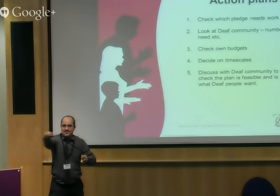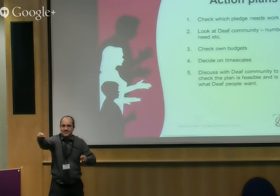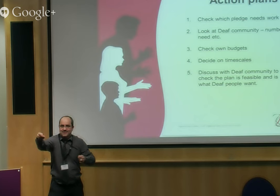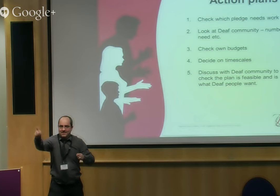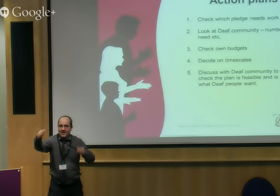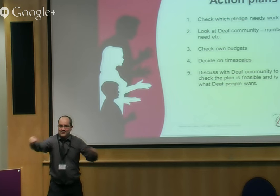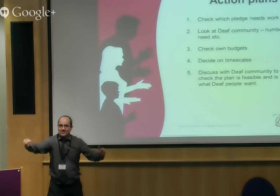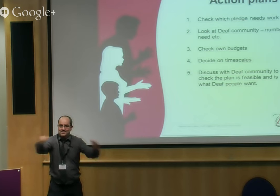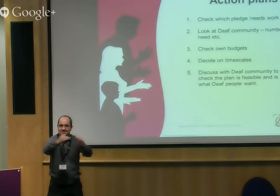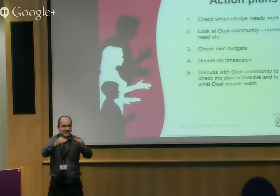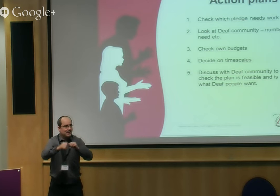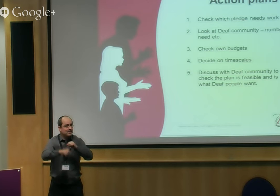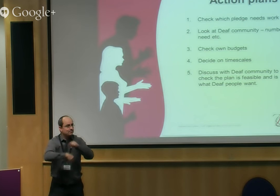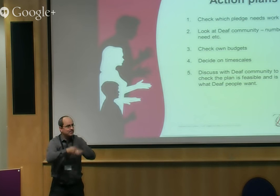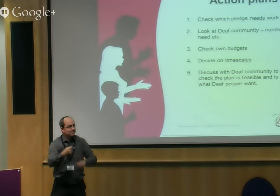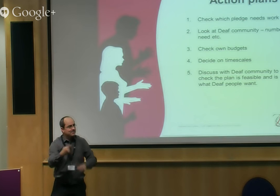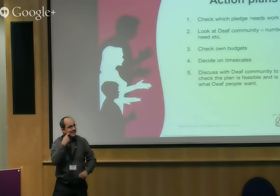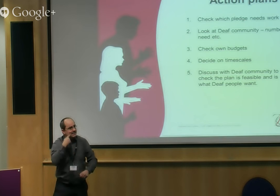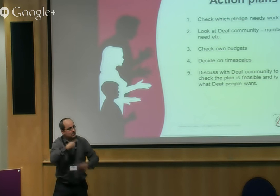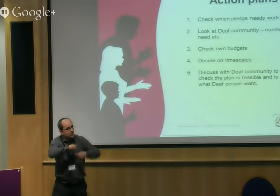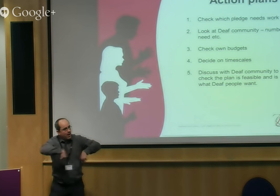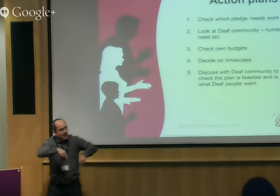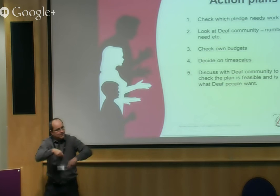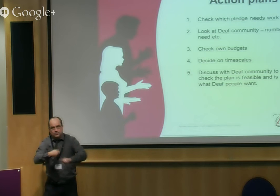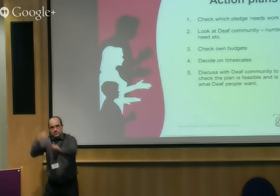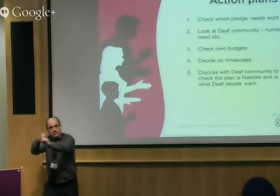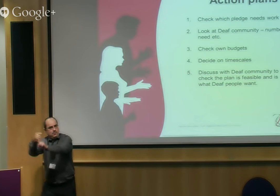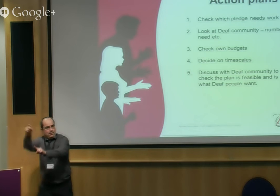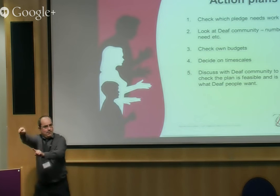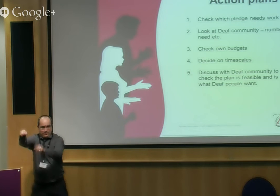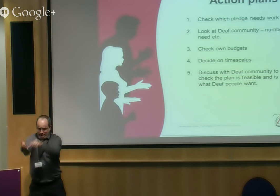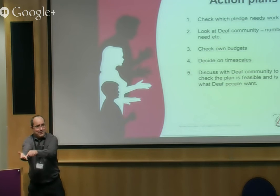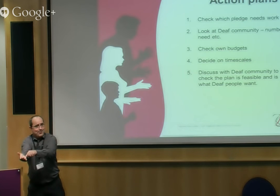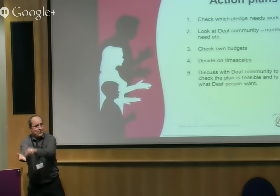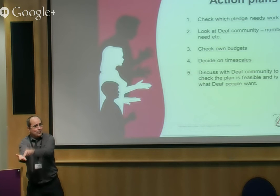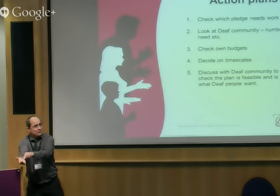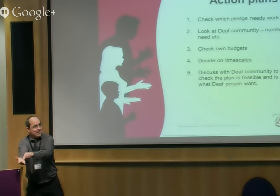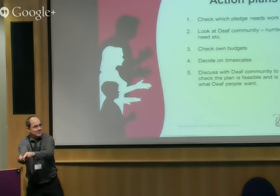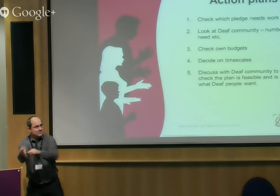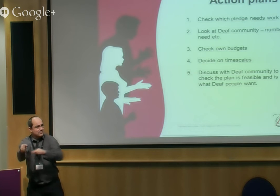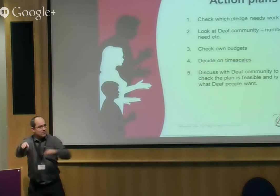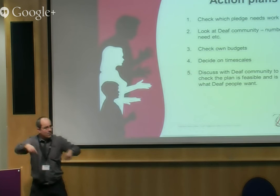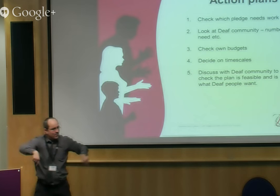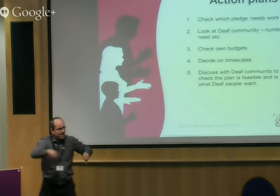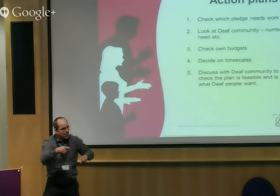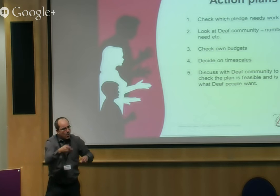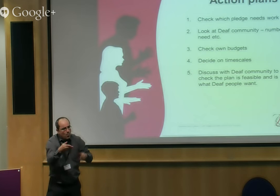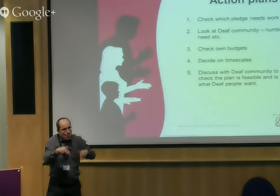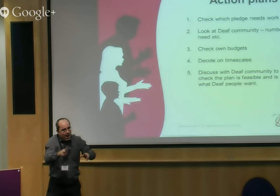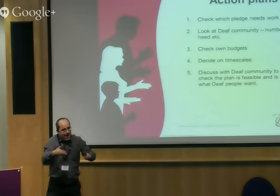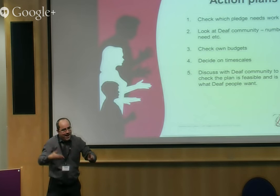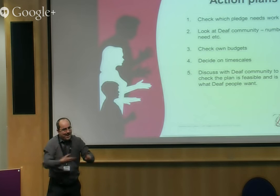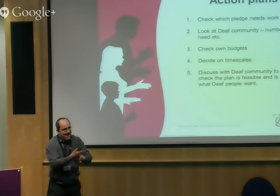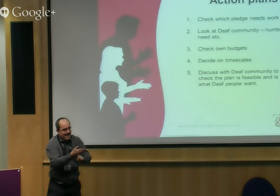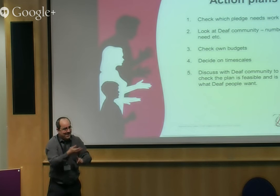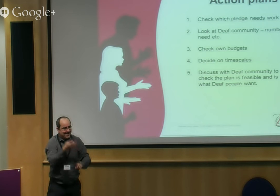be access, and you need to now make sure that there is a quality of access. So it's important that we can use